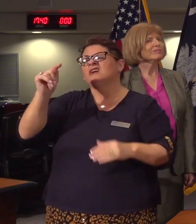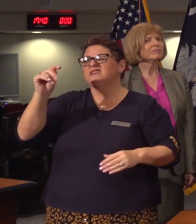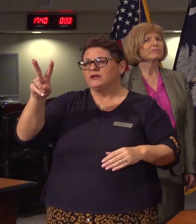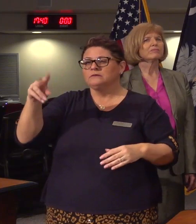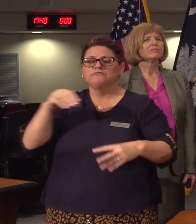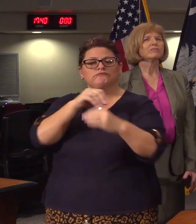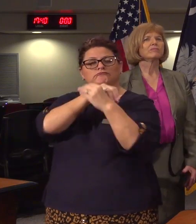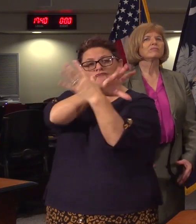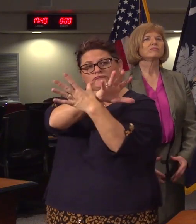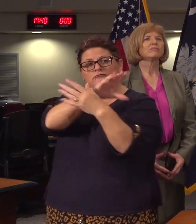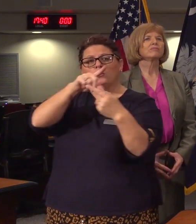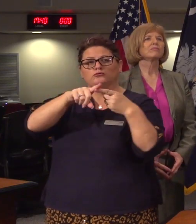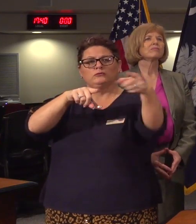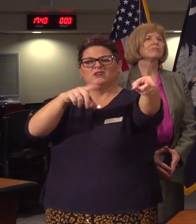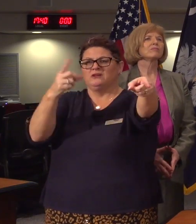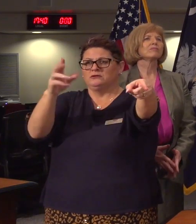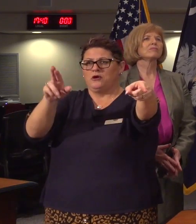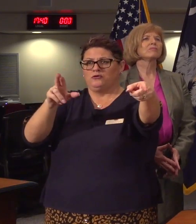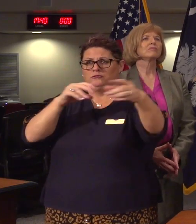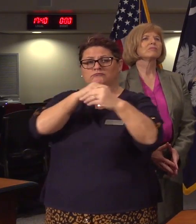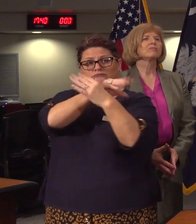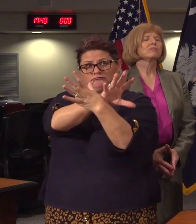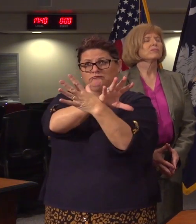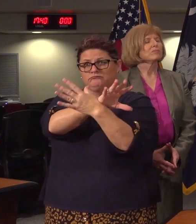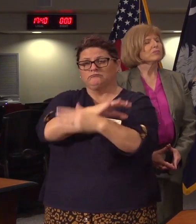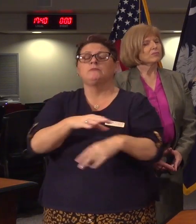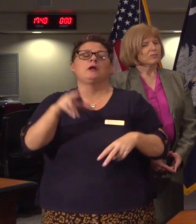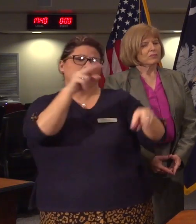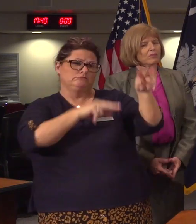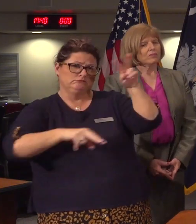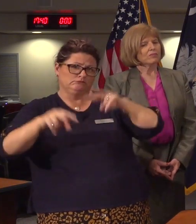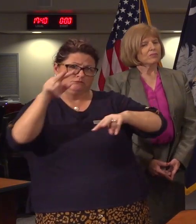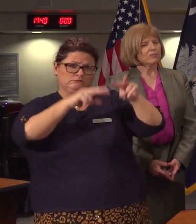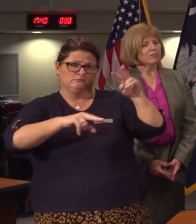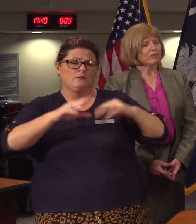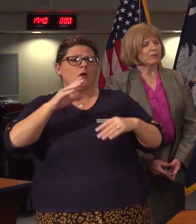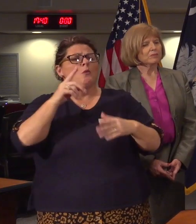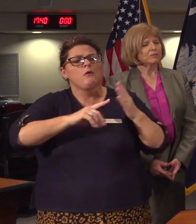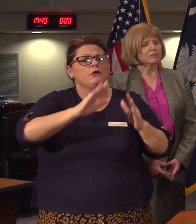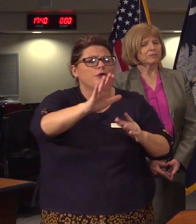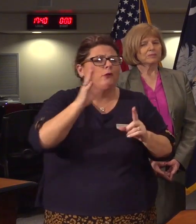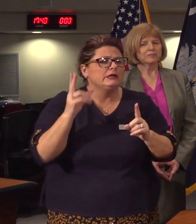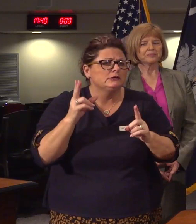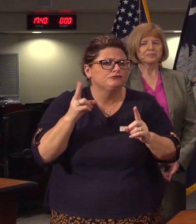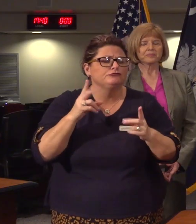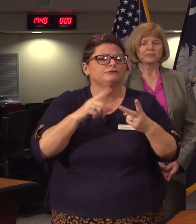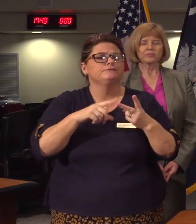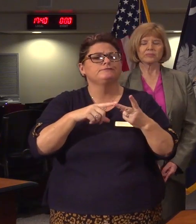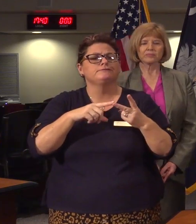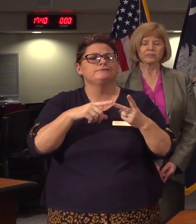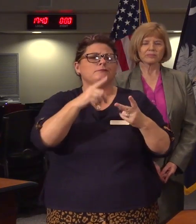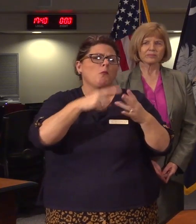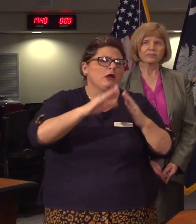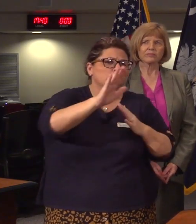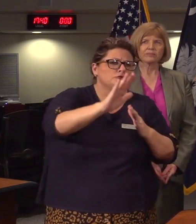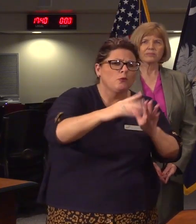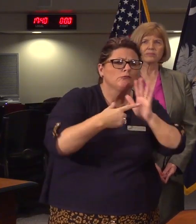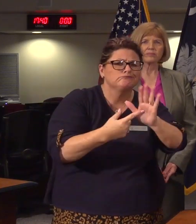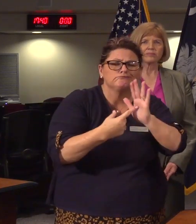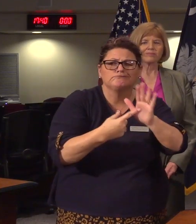basically. And that assessment includes you taking a history, the healthcare provider taking a history, checking for signs and